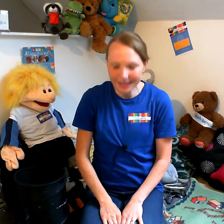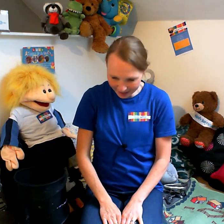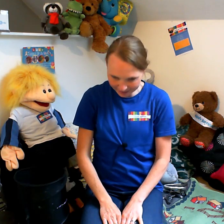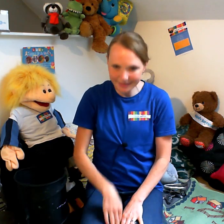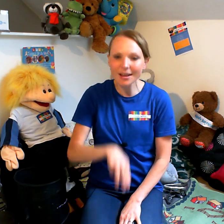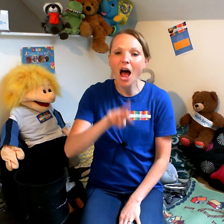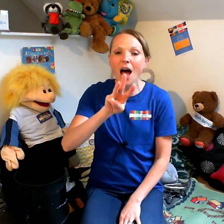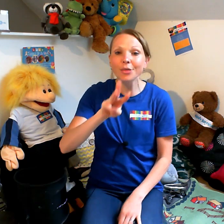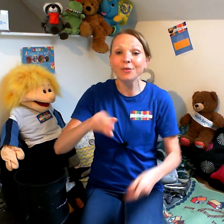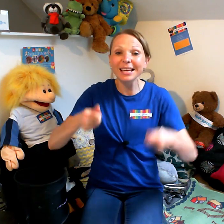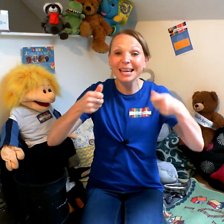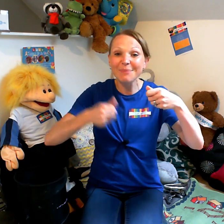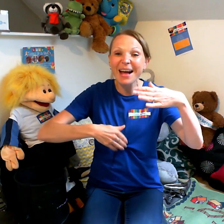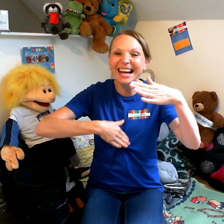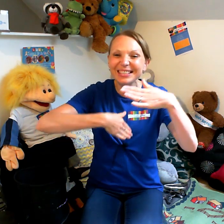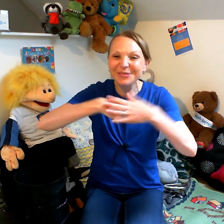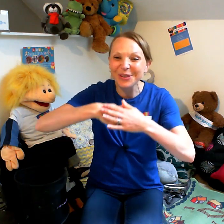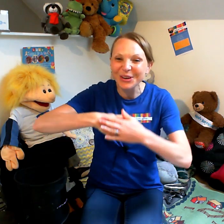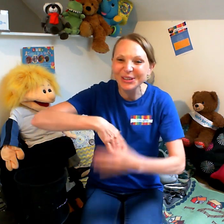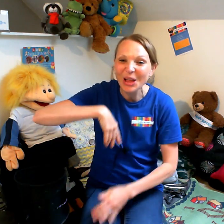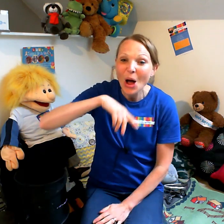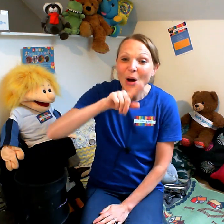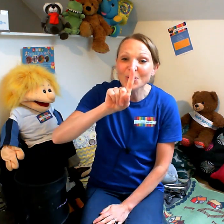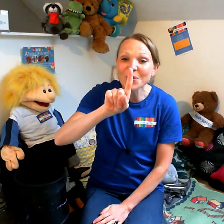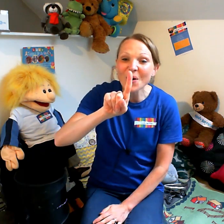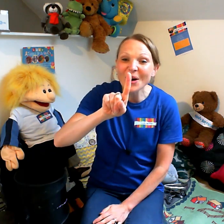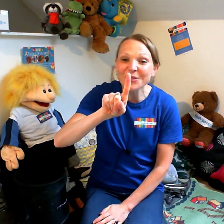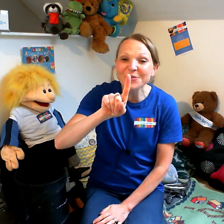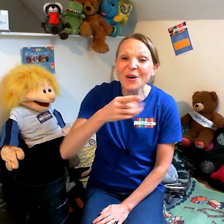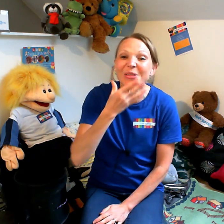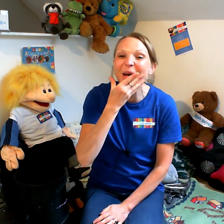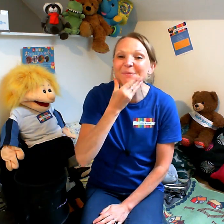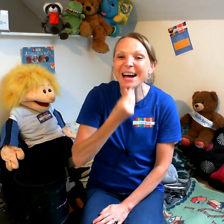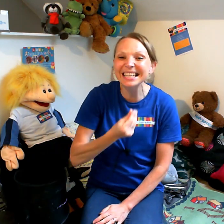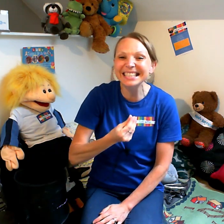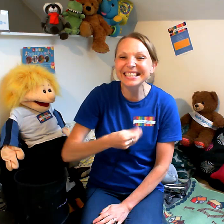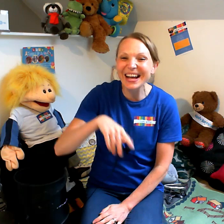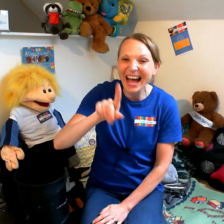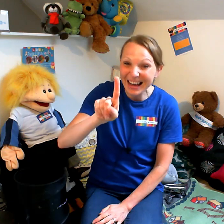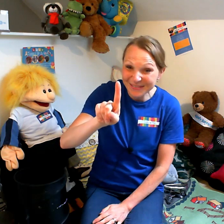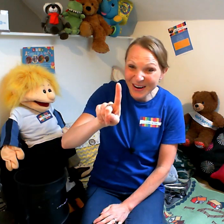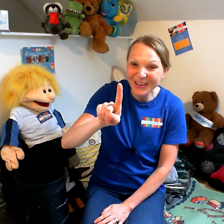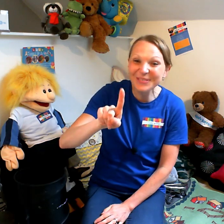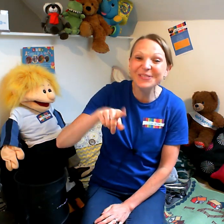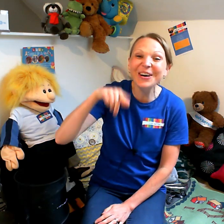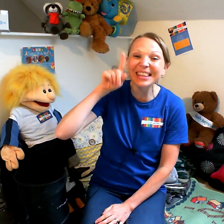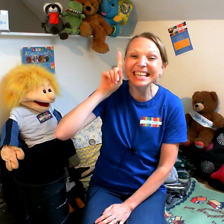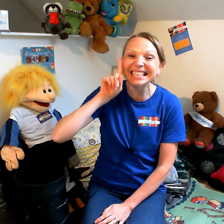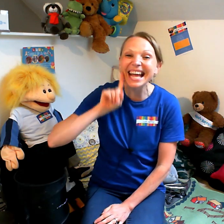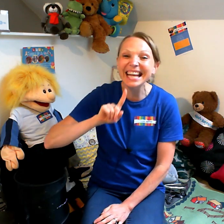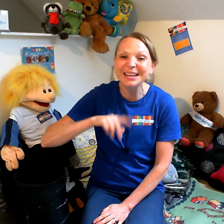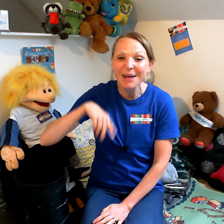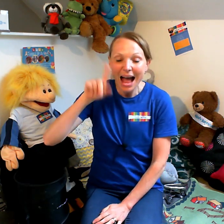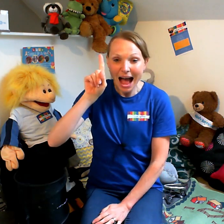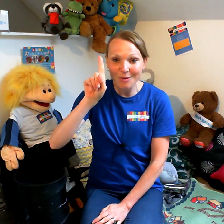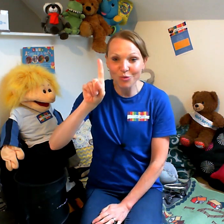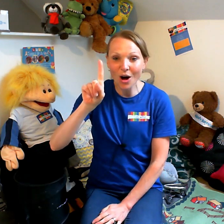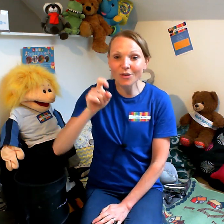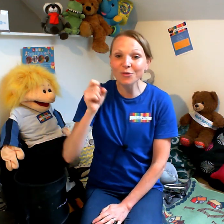Yes sir, 3 bags full. One for the master and one for the dame, and one for